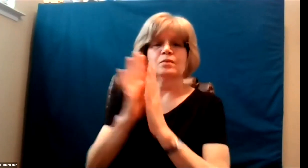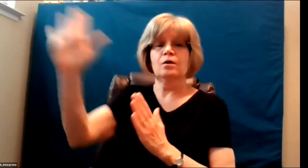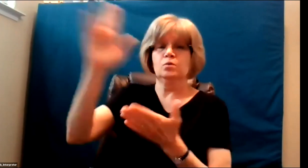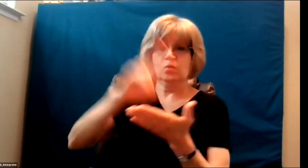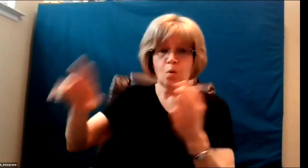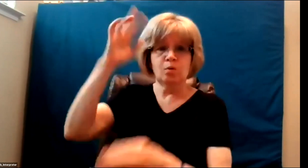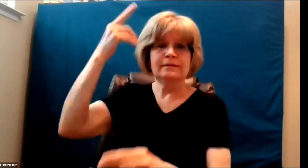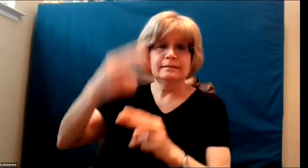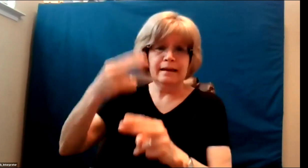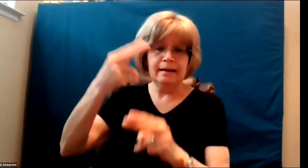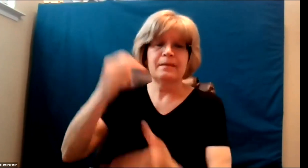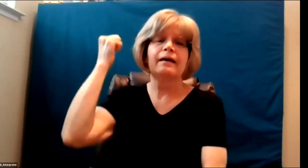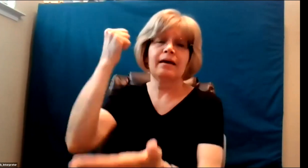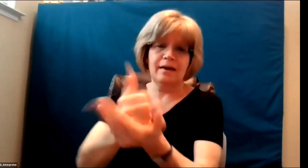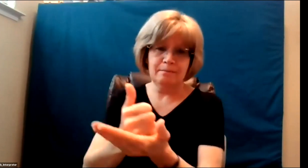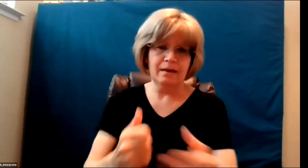name.